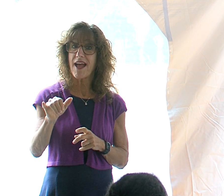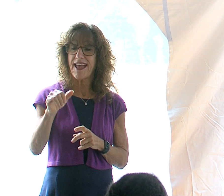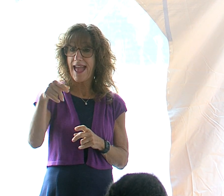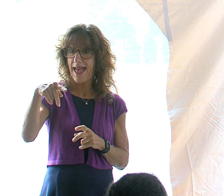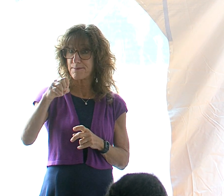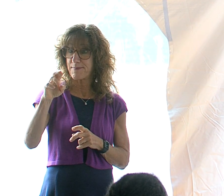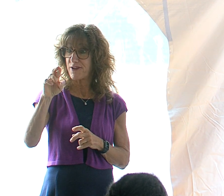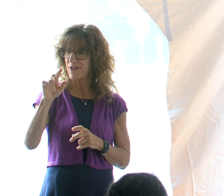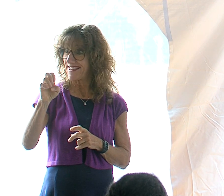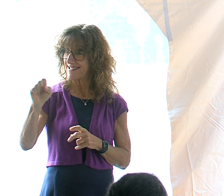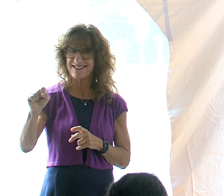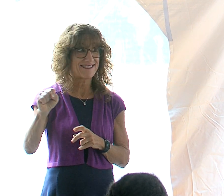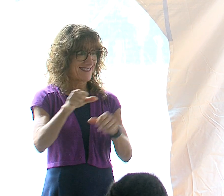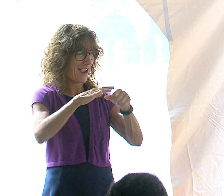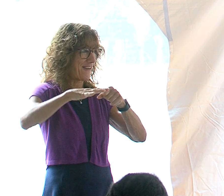development.